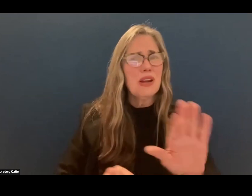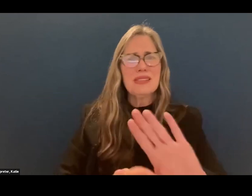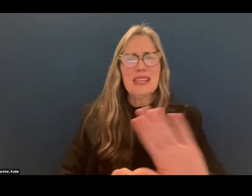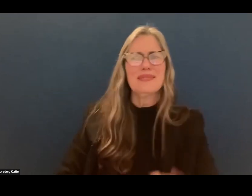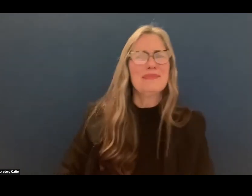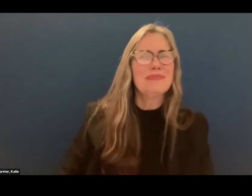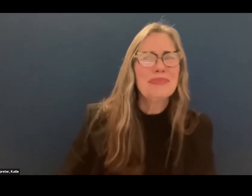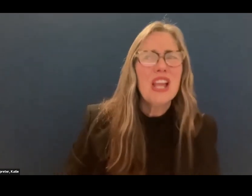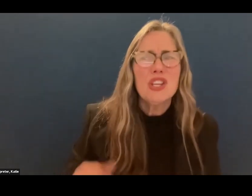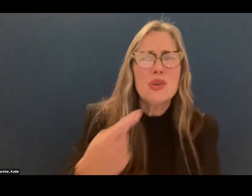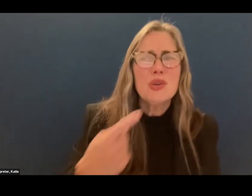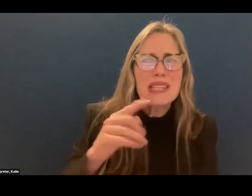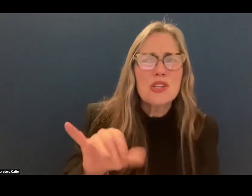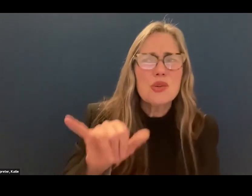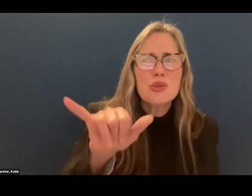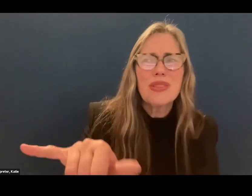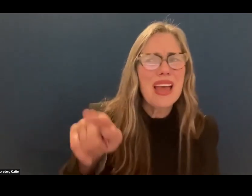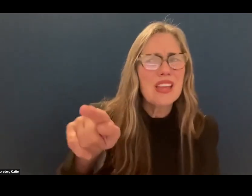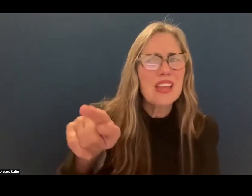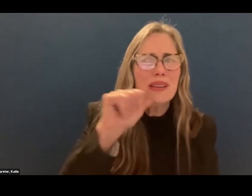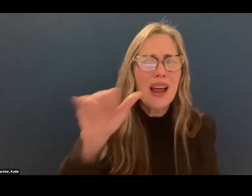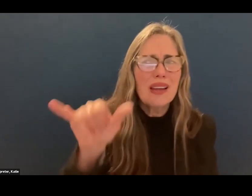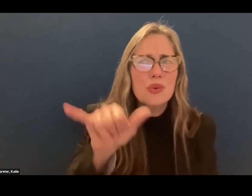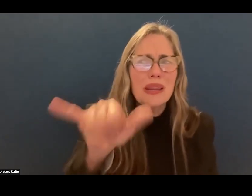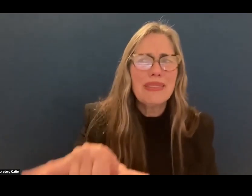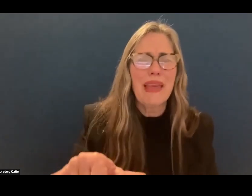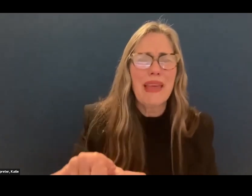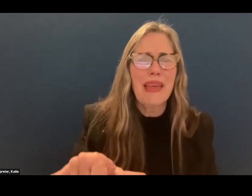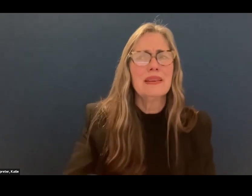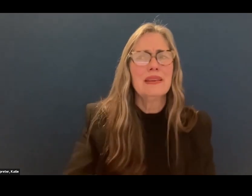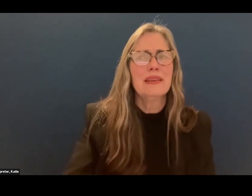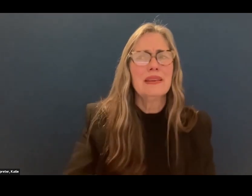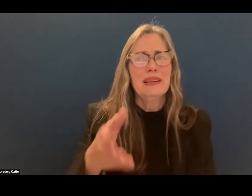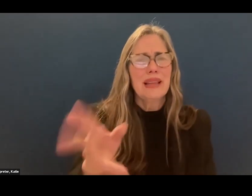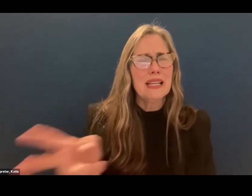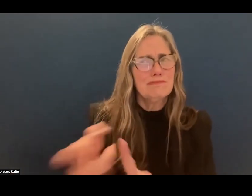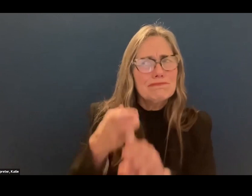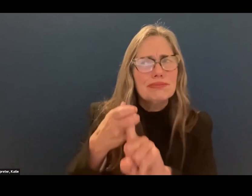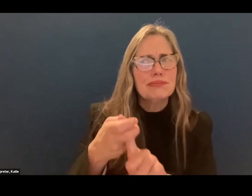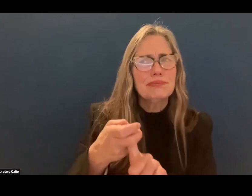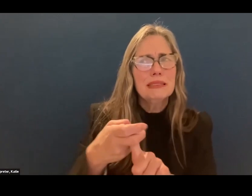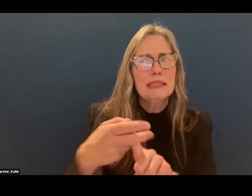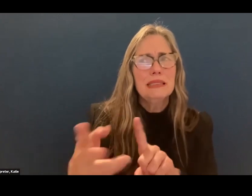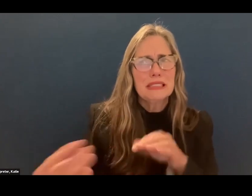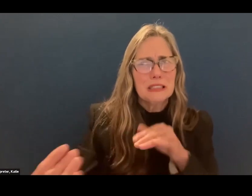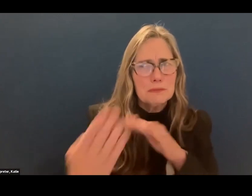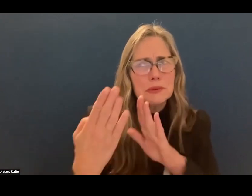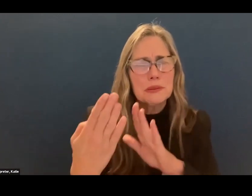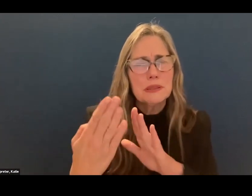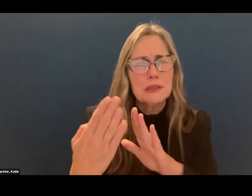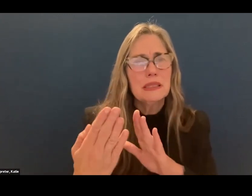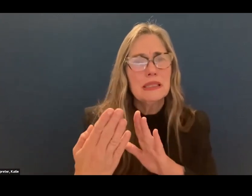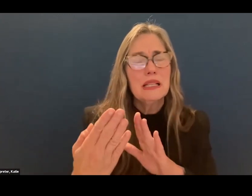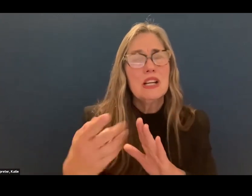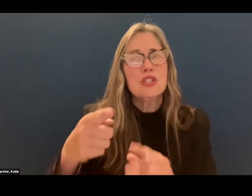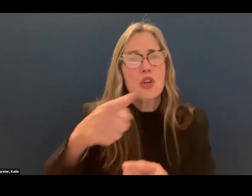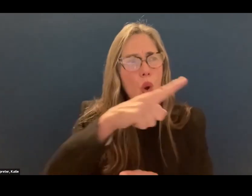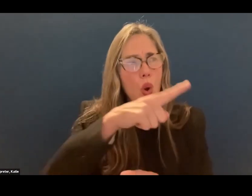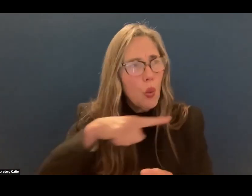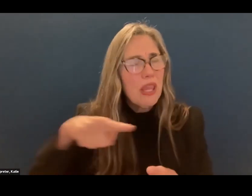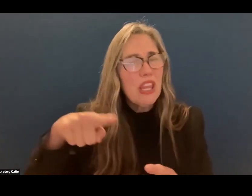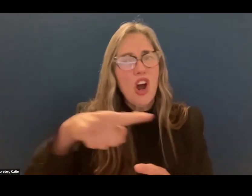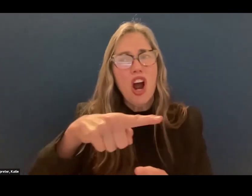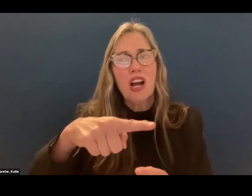what you said you're going to do. Just call it out. Because that is saying that we're holding ourselves accountable. We're holding each other accountable,